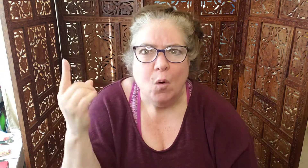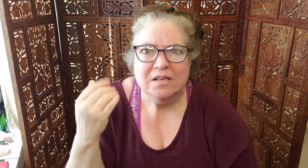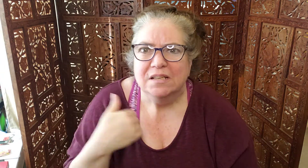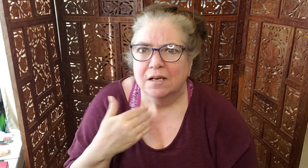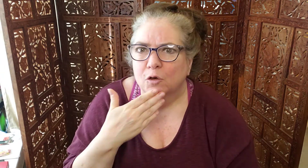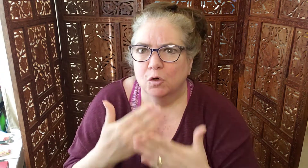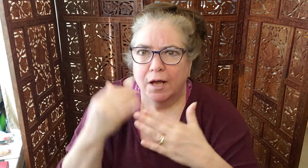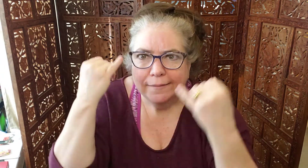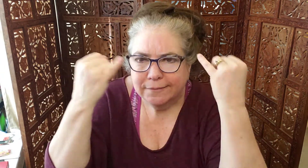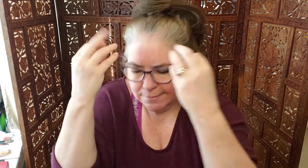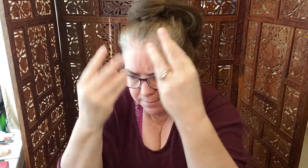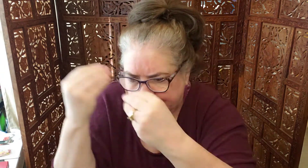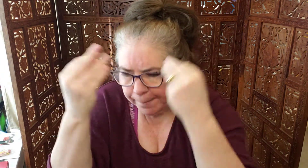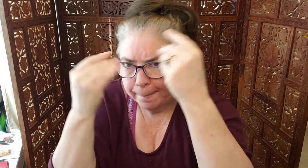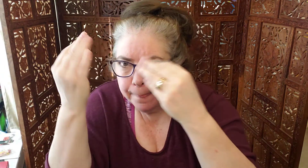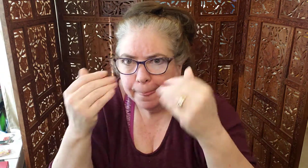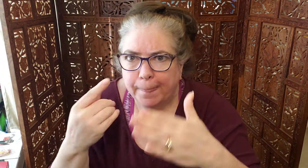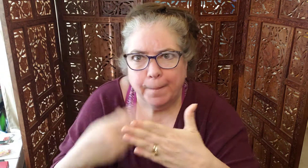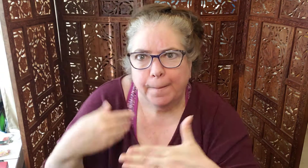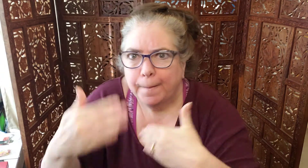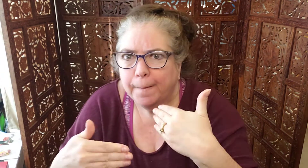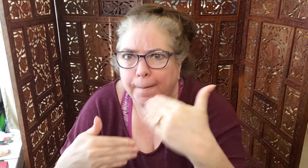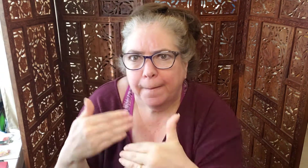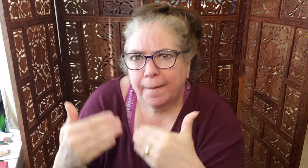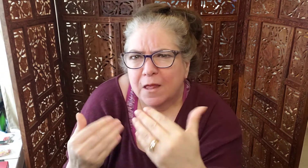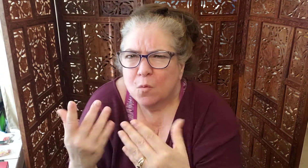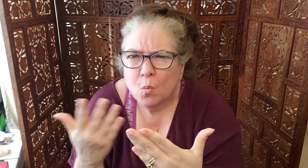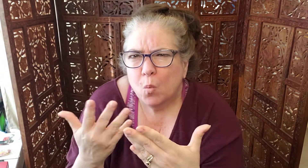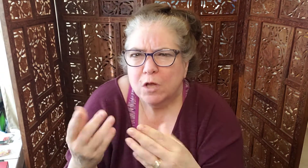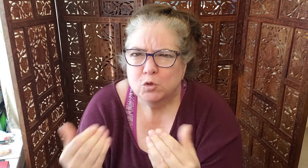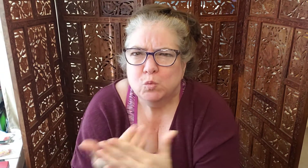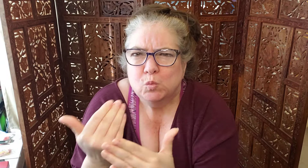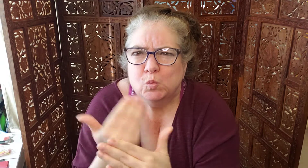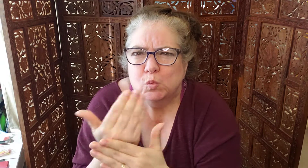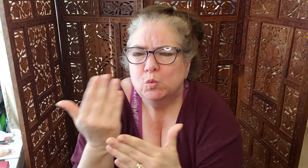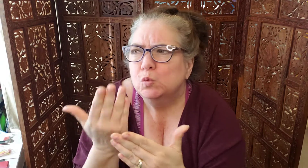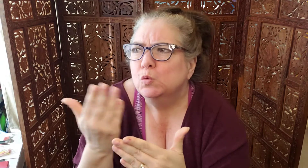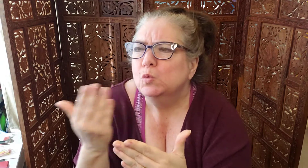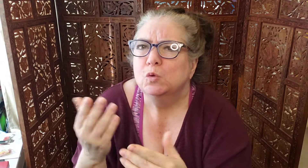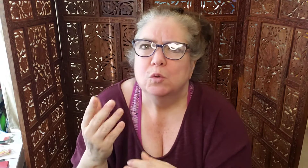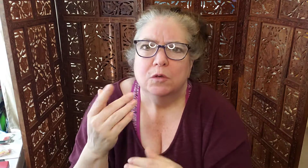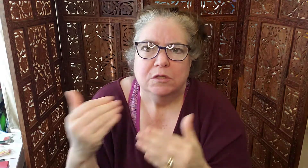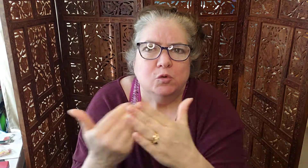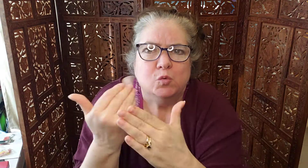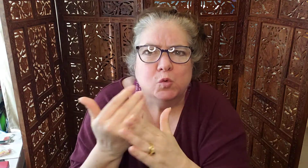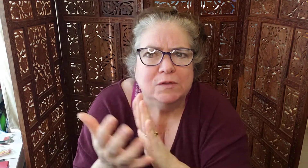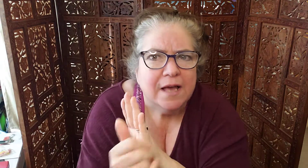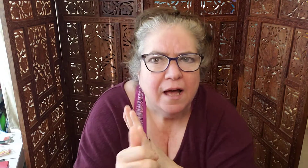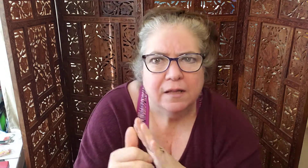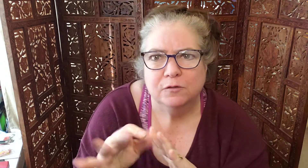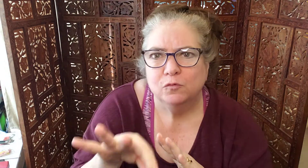the time. He was always thinking of something new to do, some new talent to find.